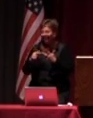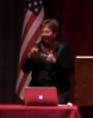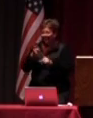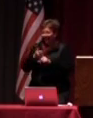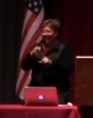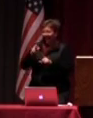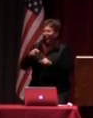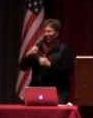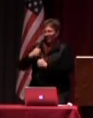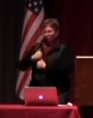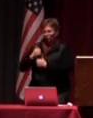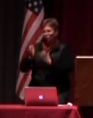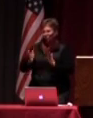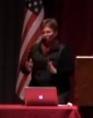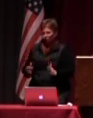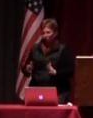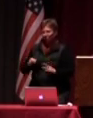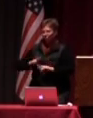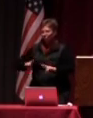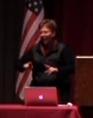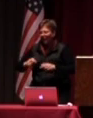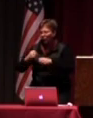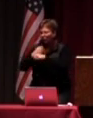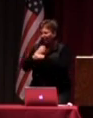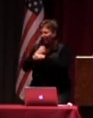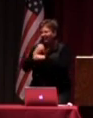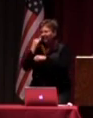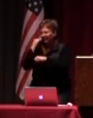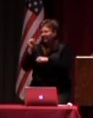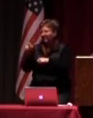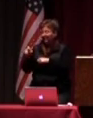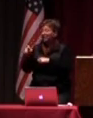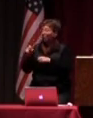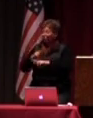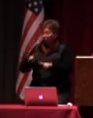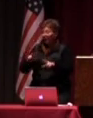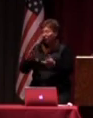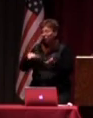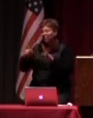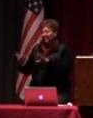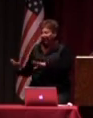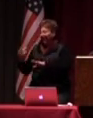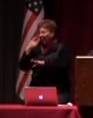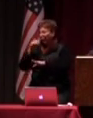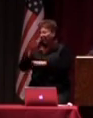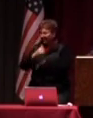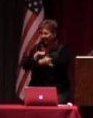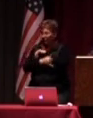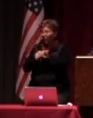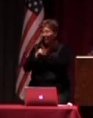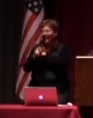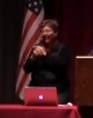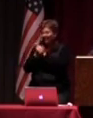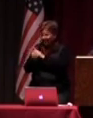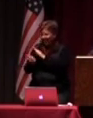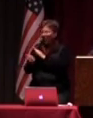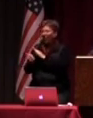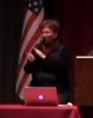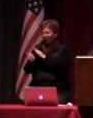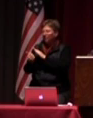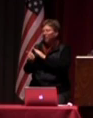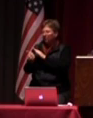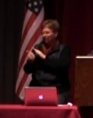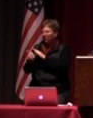had to be a soldier, someone ready to fight, if necessary, ready to die for his country. He had to be good at war. He had to be a figure